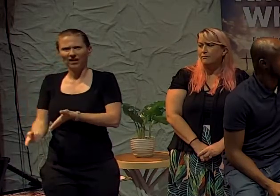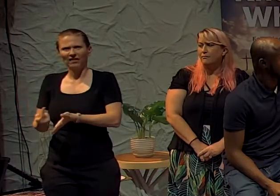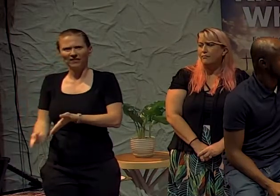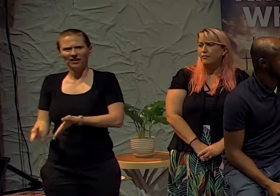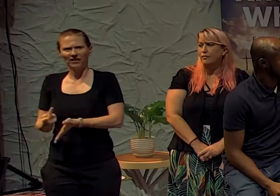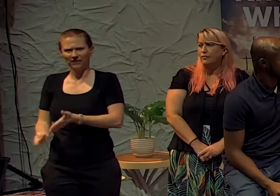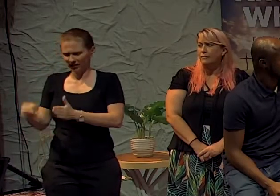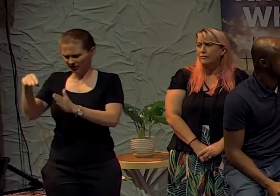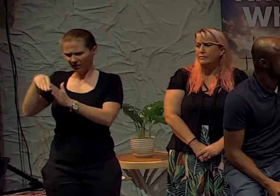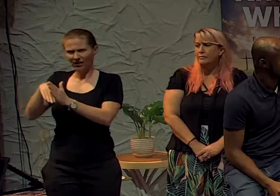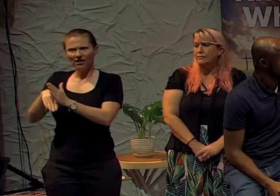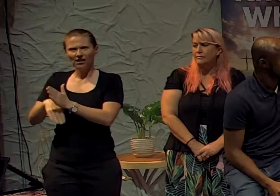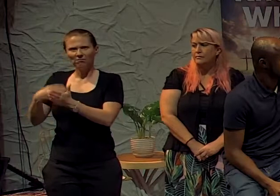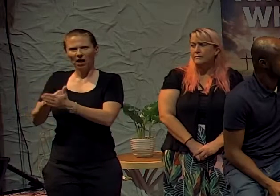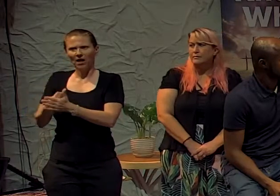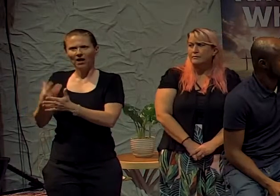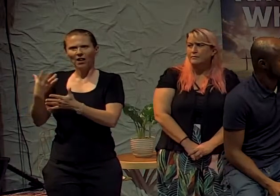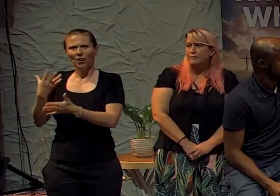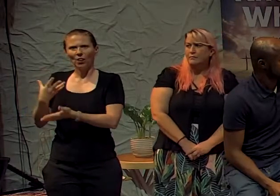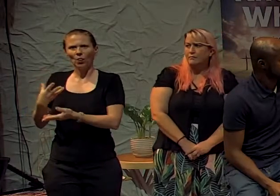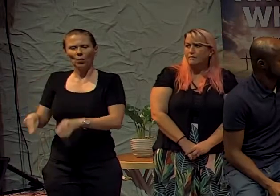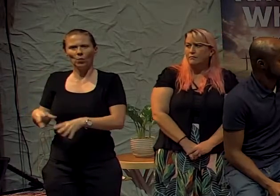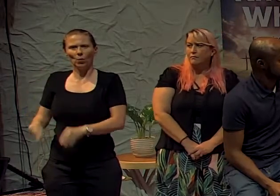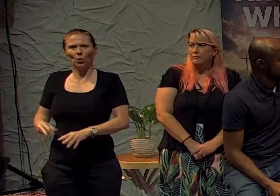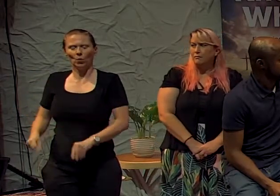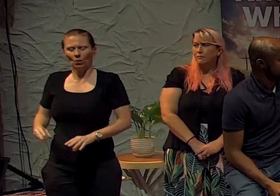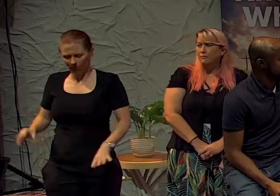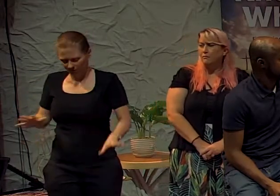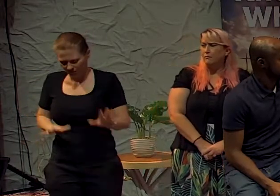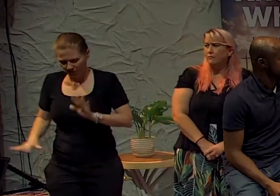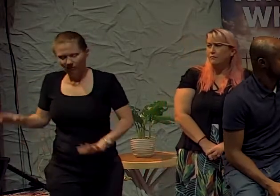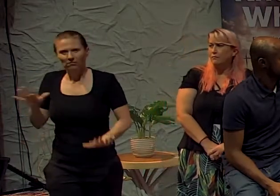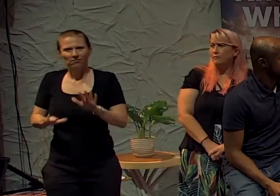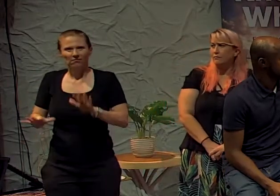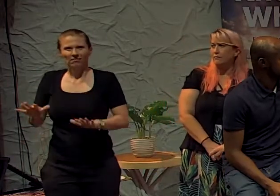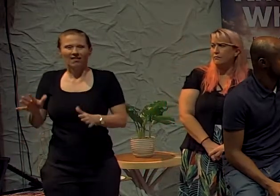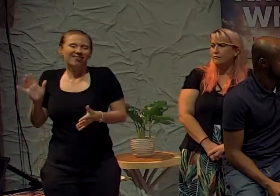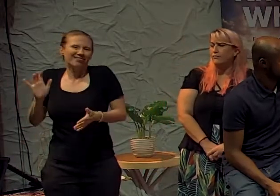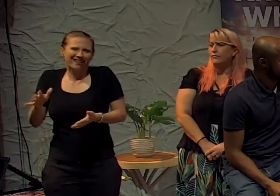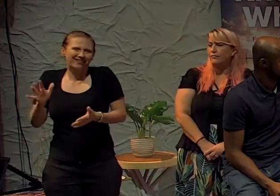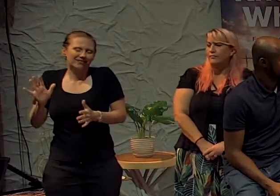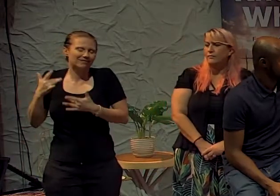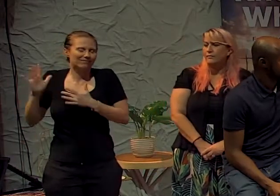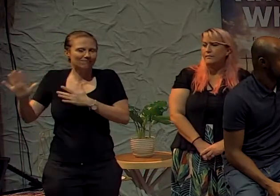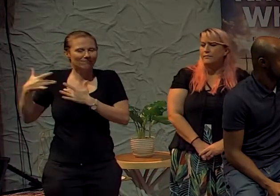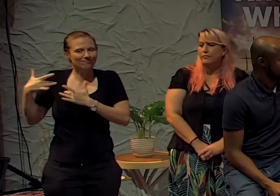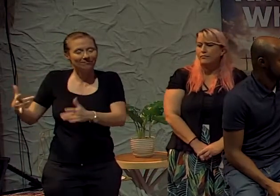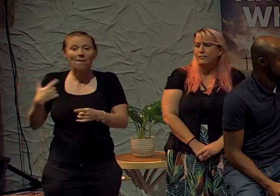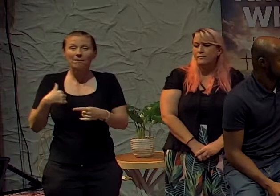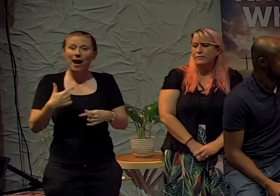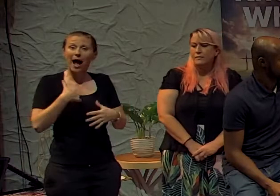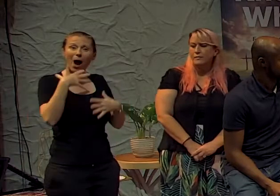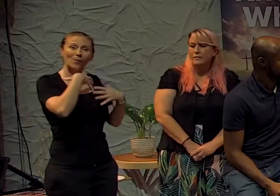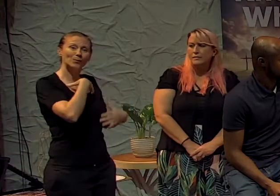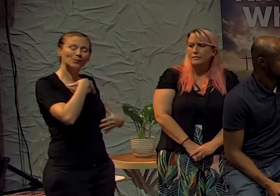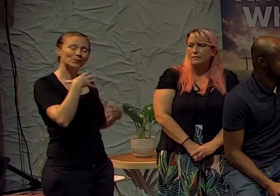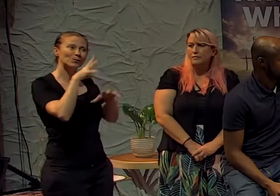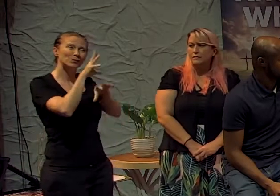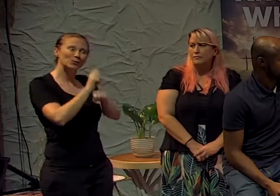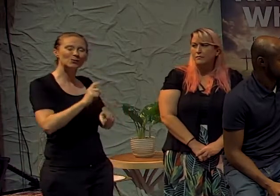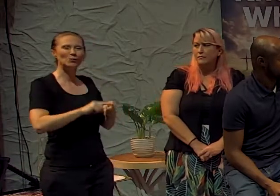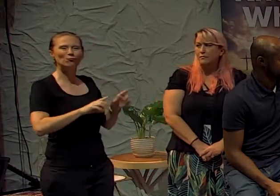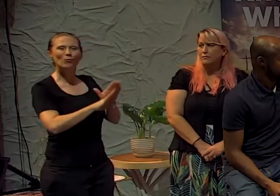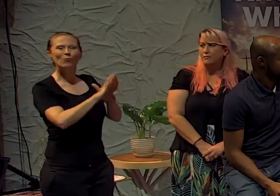gross failures. And because it's just not, it's the norm. And yet I've got this norm of 1,000%,